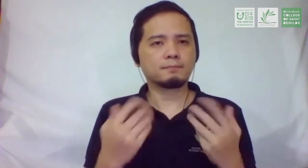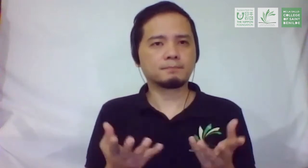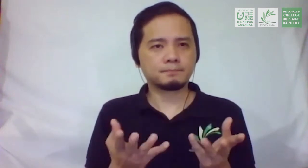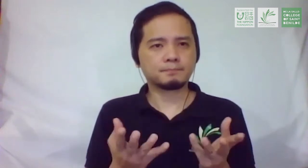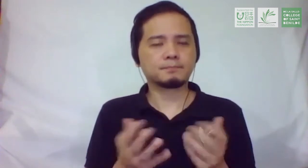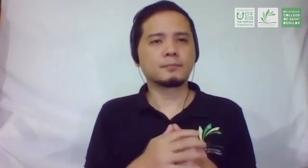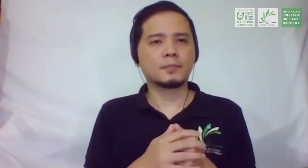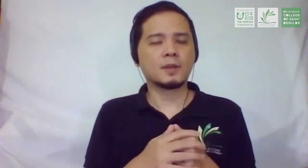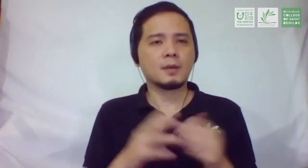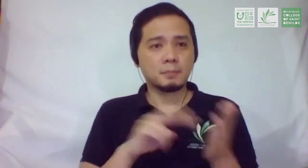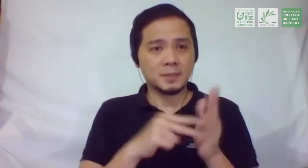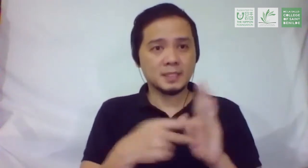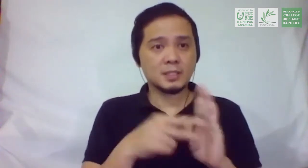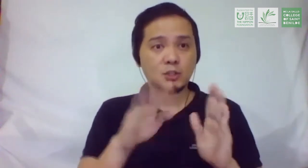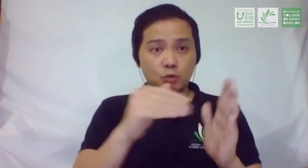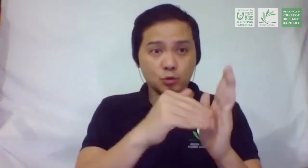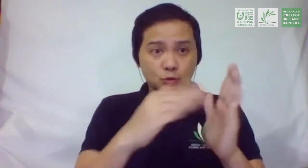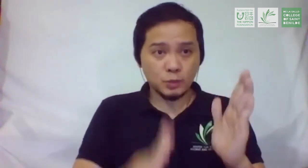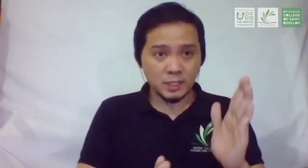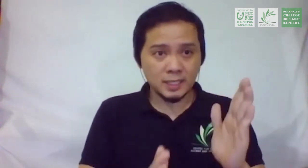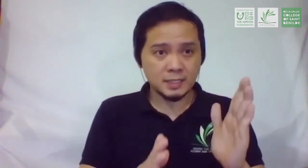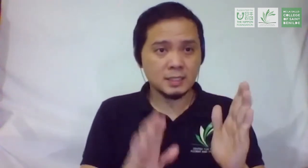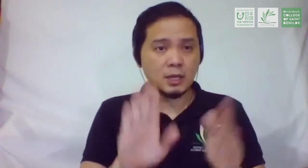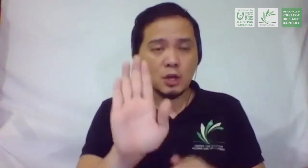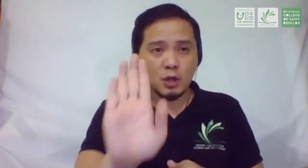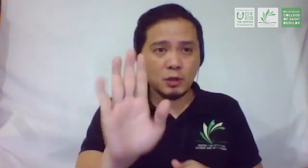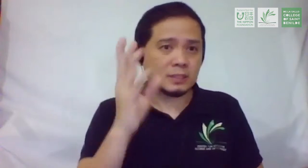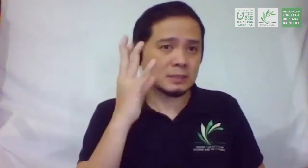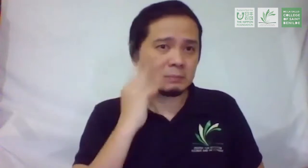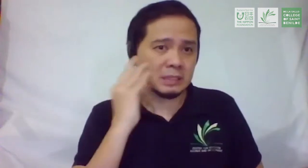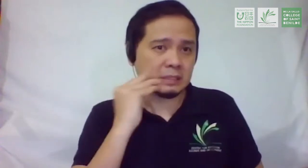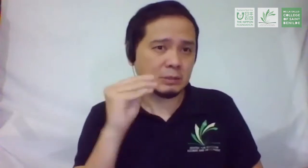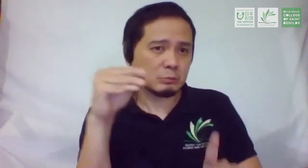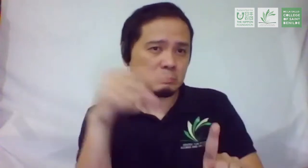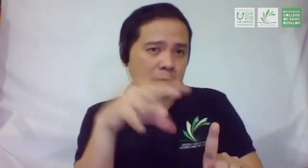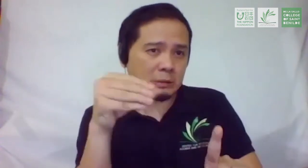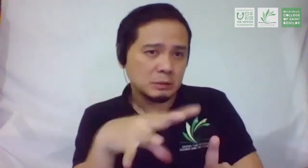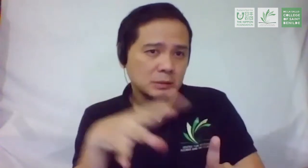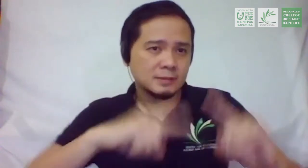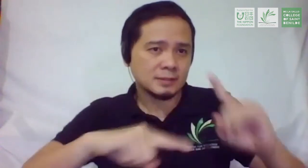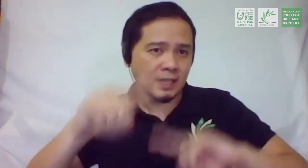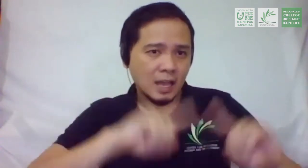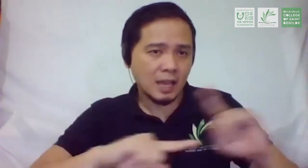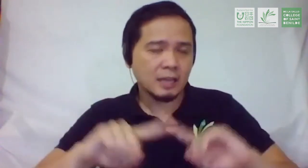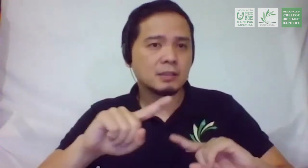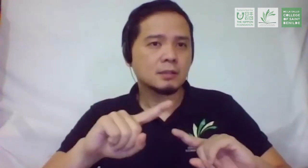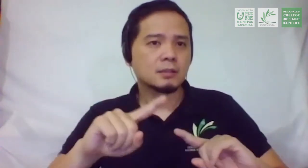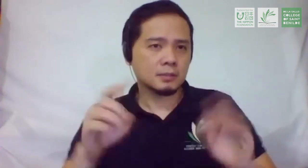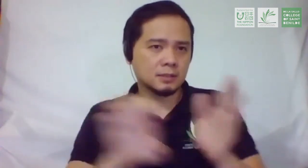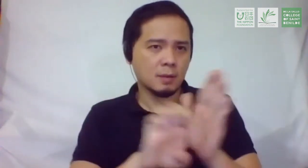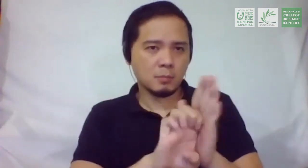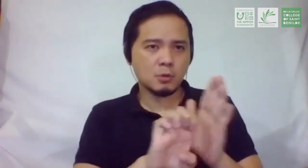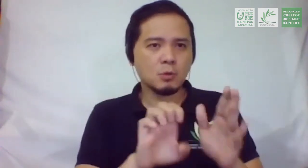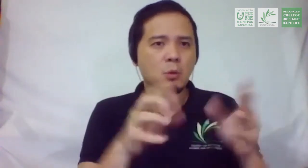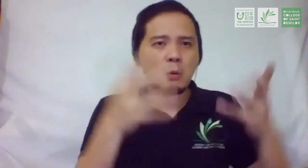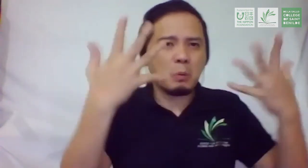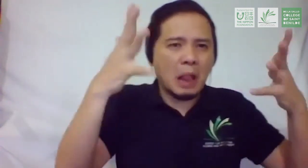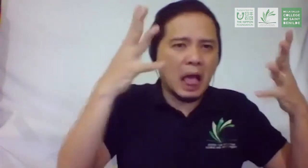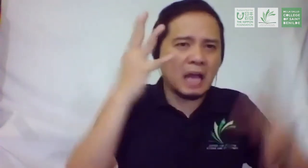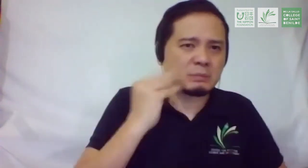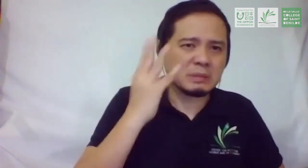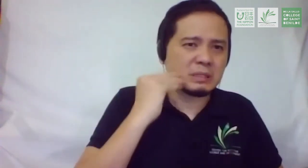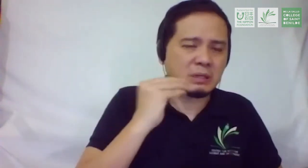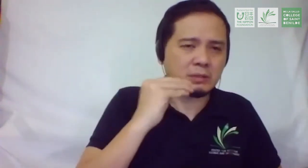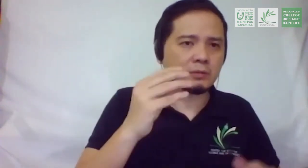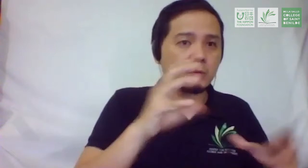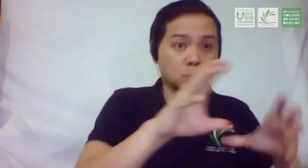divide people. So people who have experience in a sign language should be in one class. People who have no experience should be